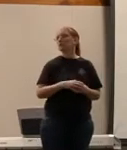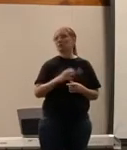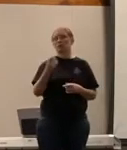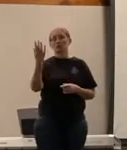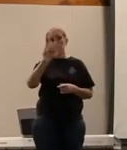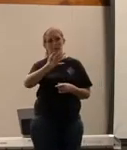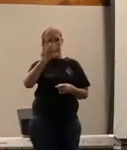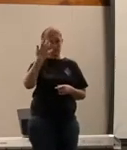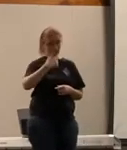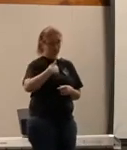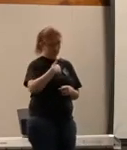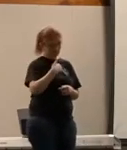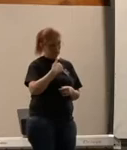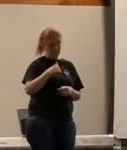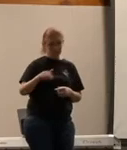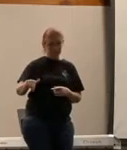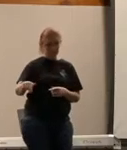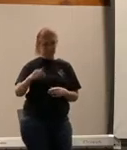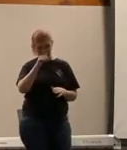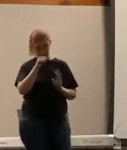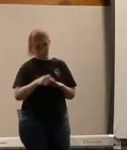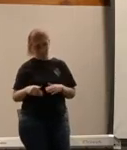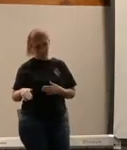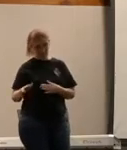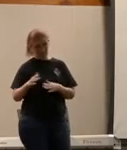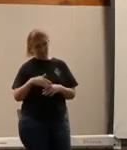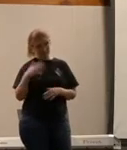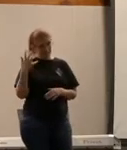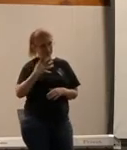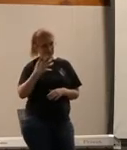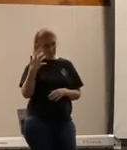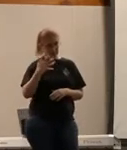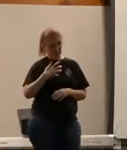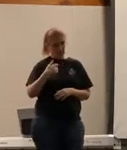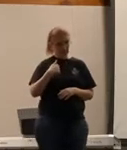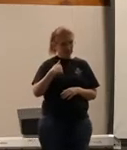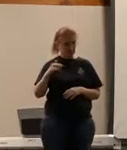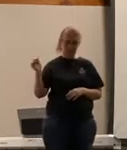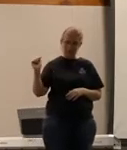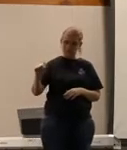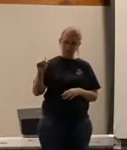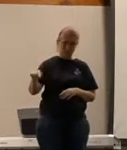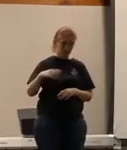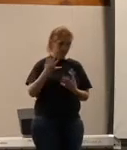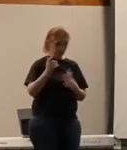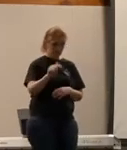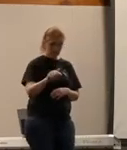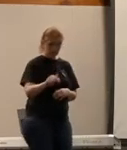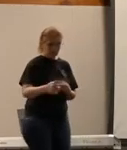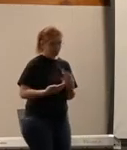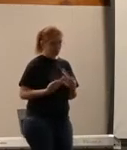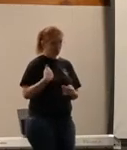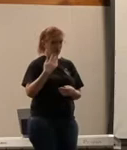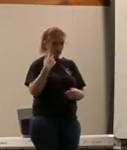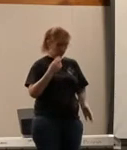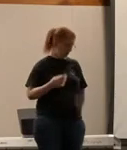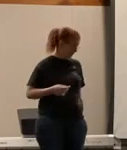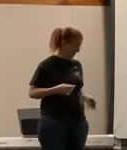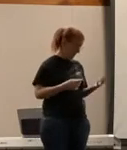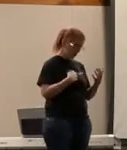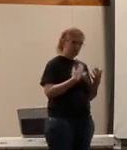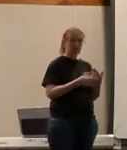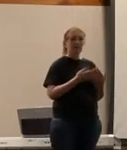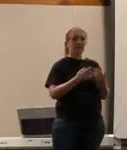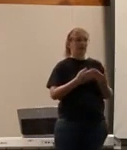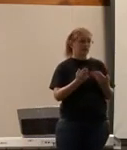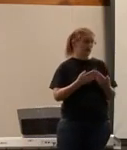oh man, I am on hidden street right now. Man, I'm on uneven street. Maybe some of you are like, I better check my wallet because I'm on easy street.